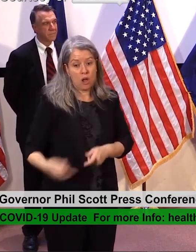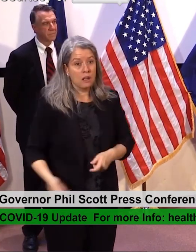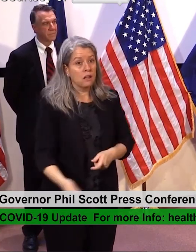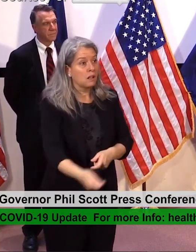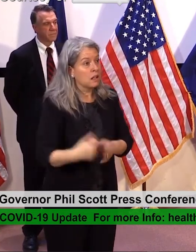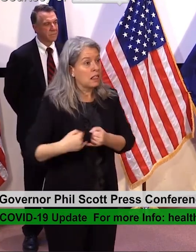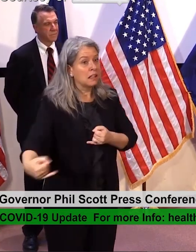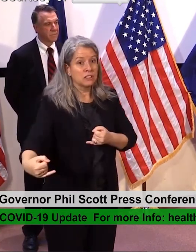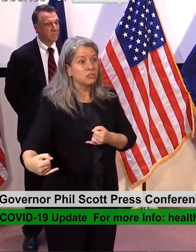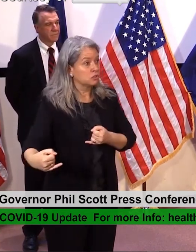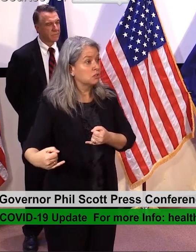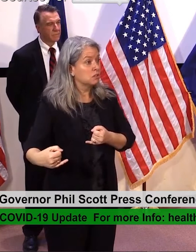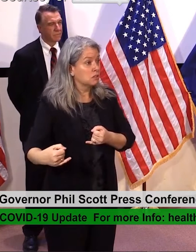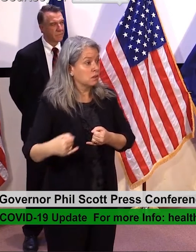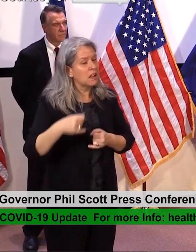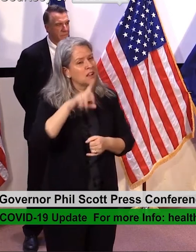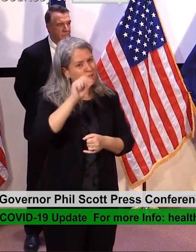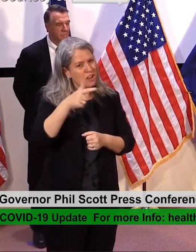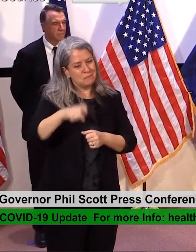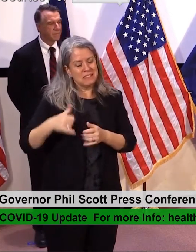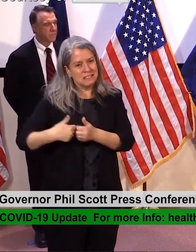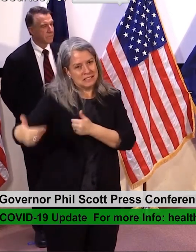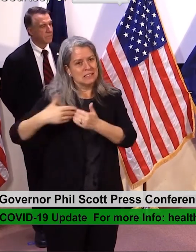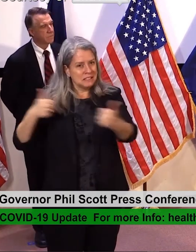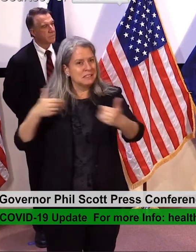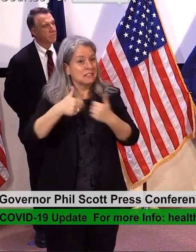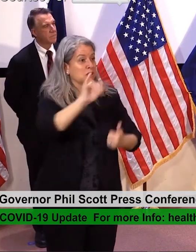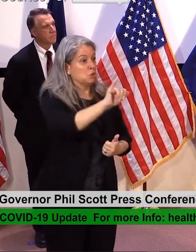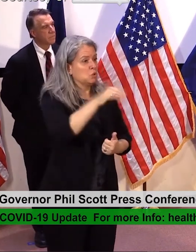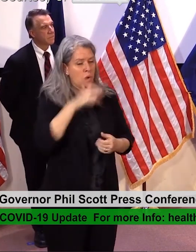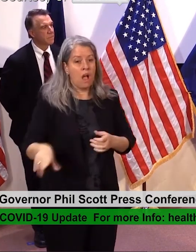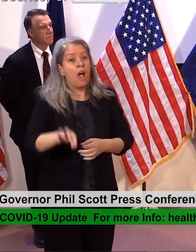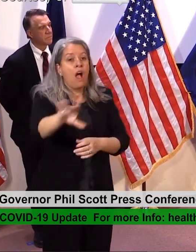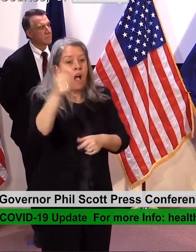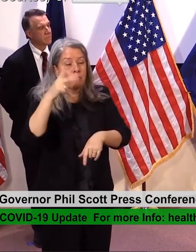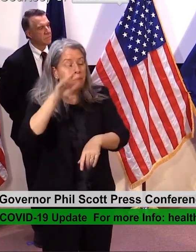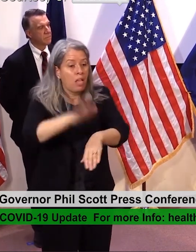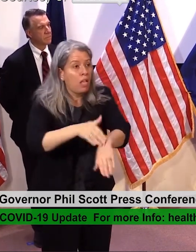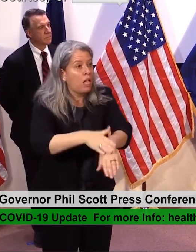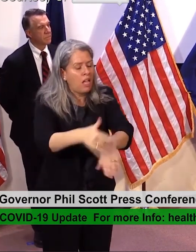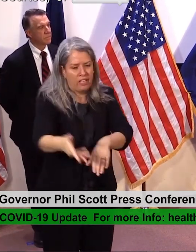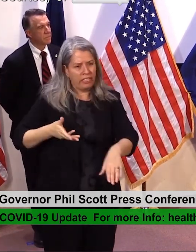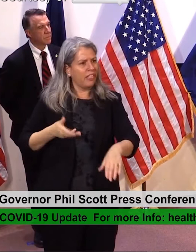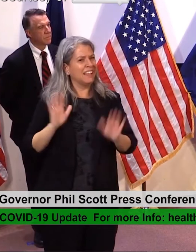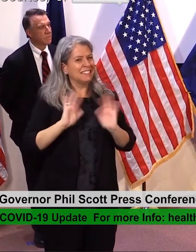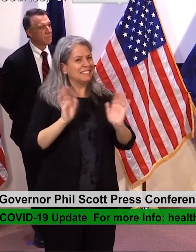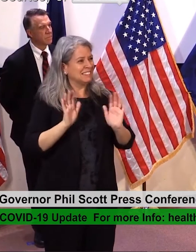They're members of our households as well and need to keep their social distance. When choosing a recreation